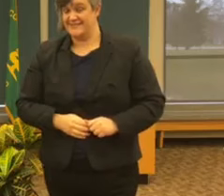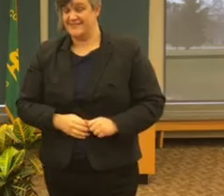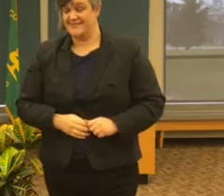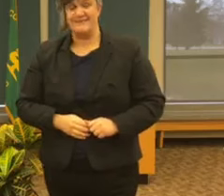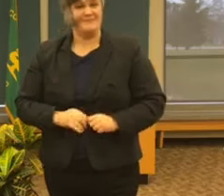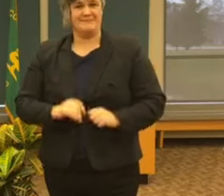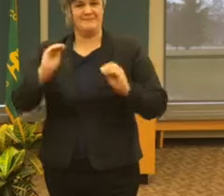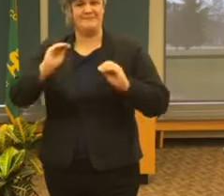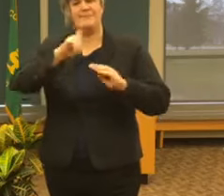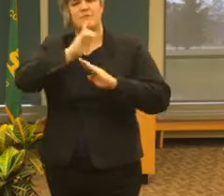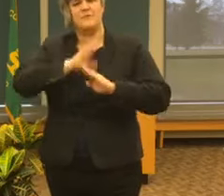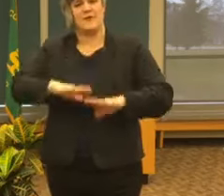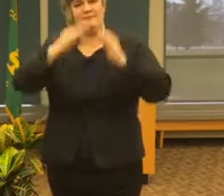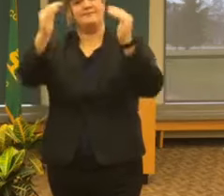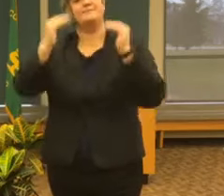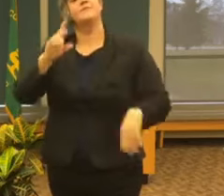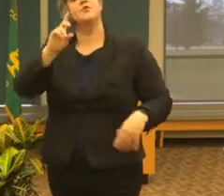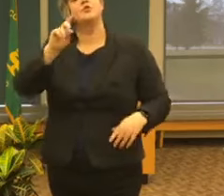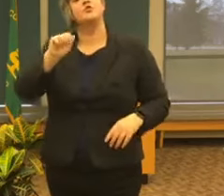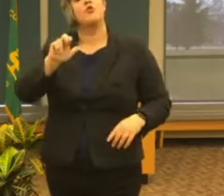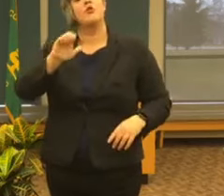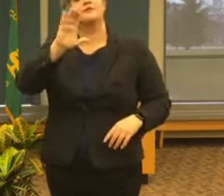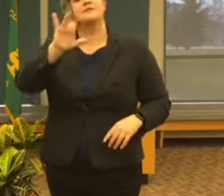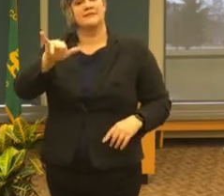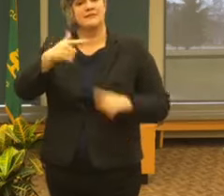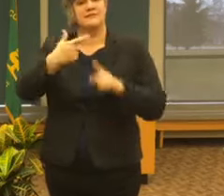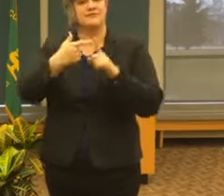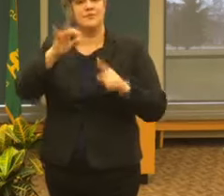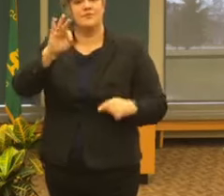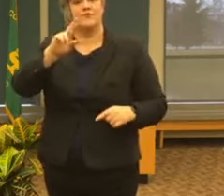All right. How about Darcy at the Free Press?